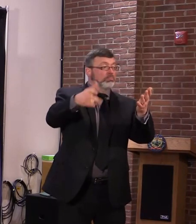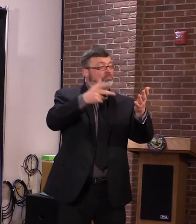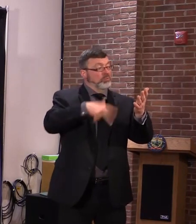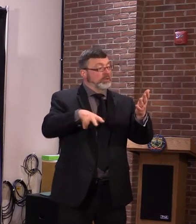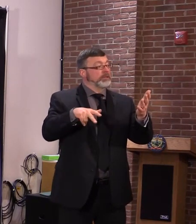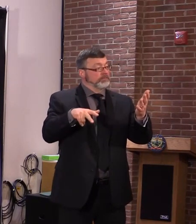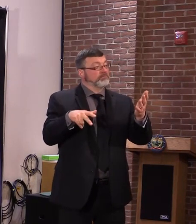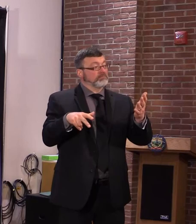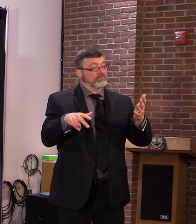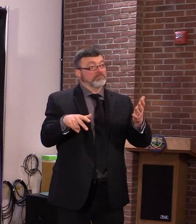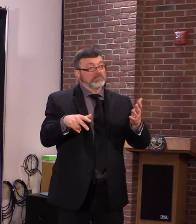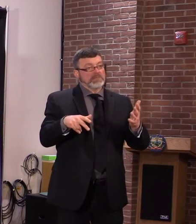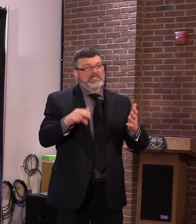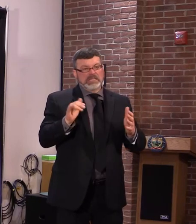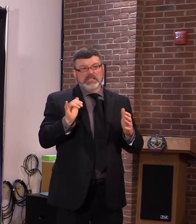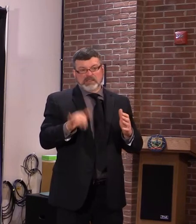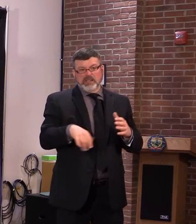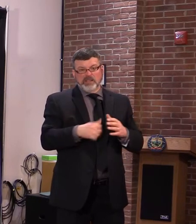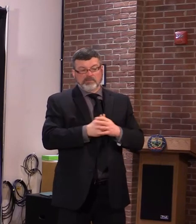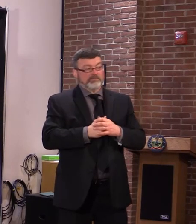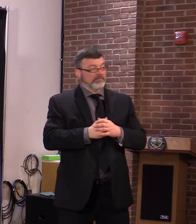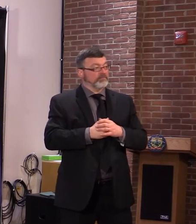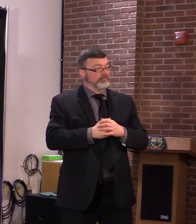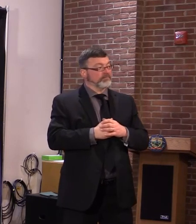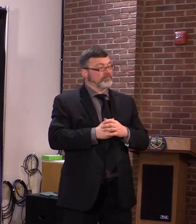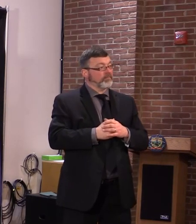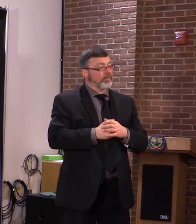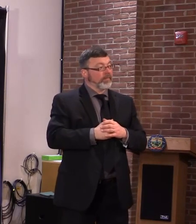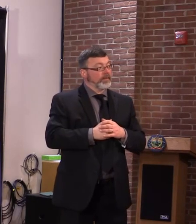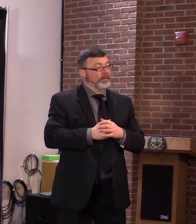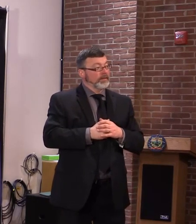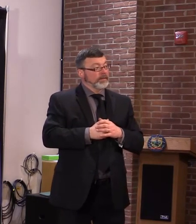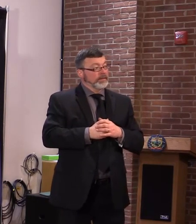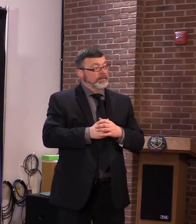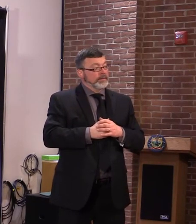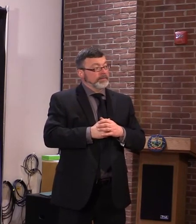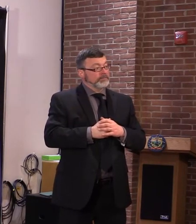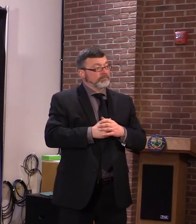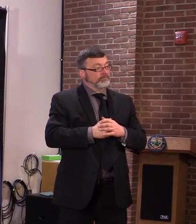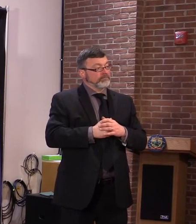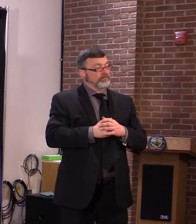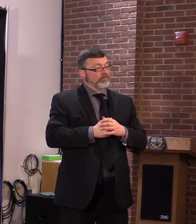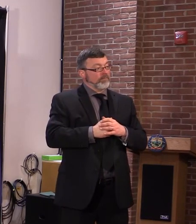All right, we'll move to Michael, True North Reports.